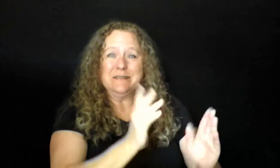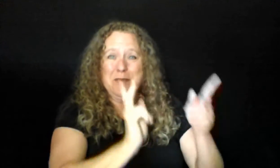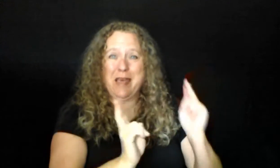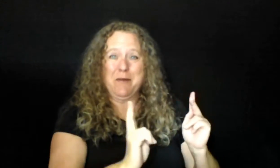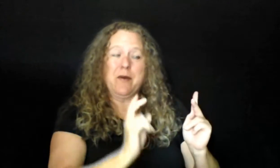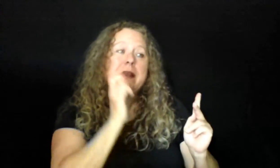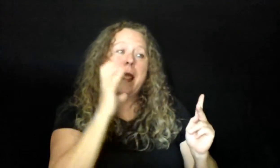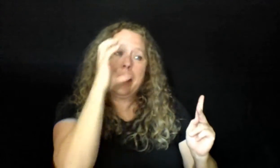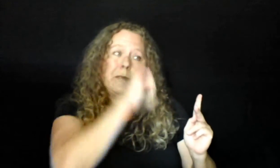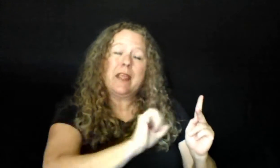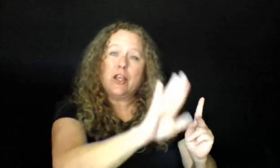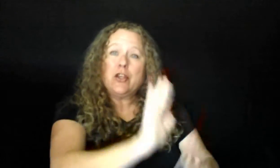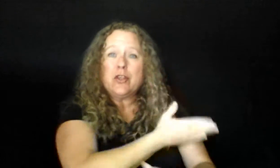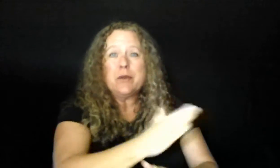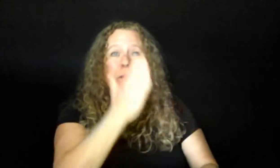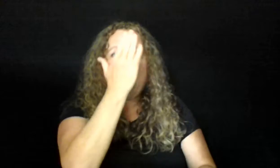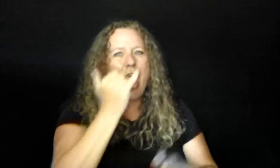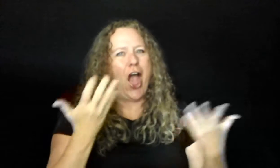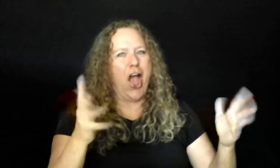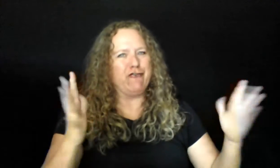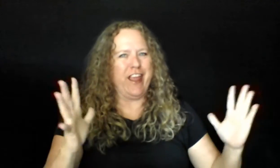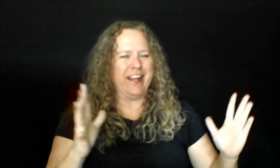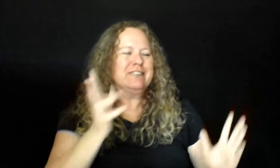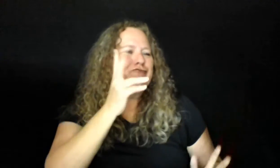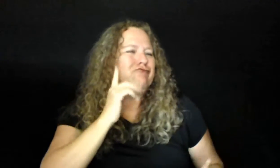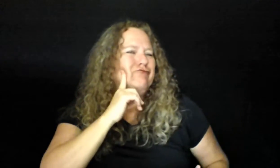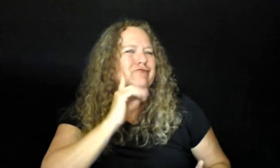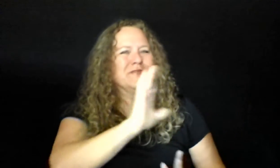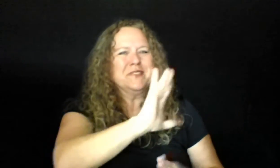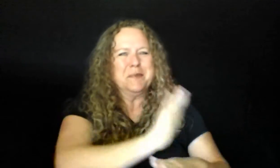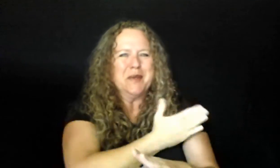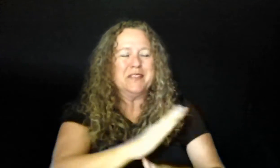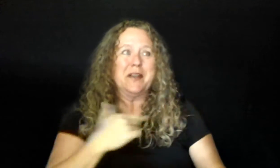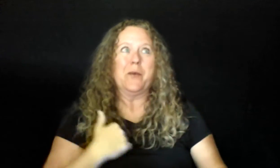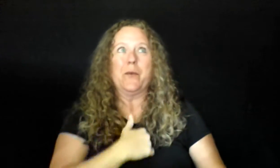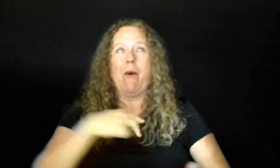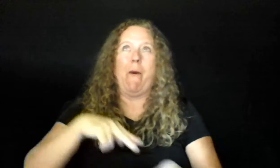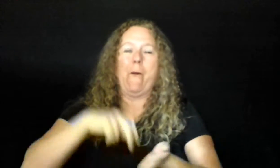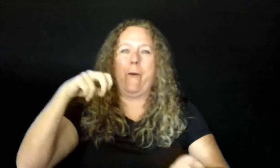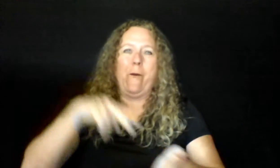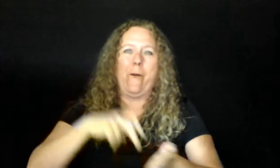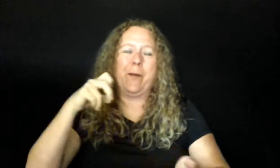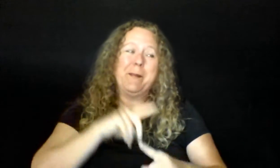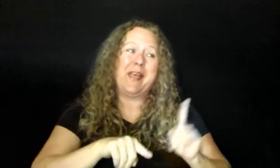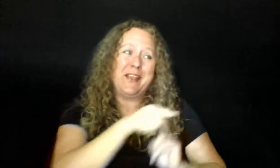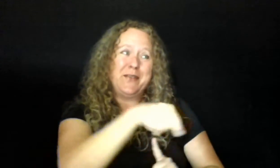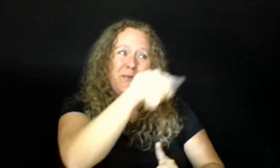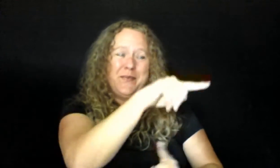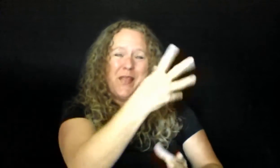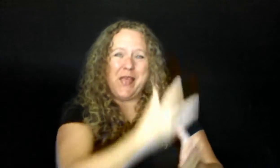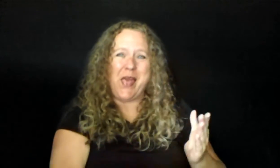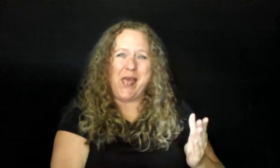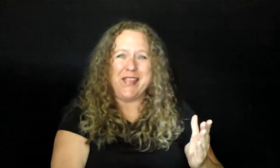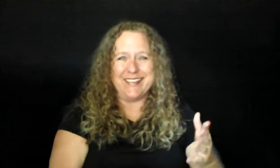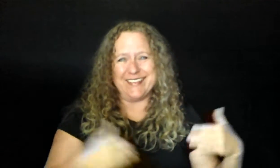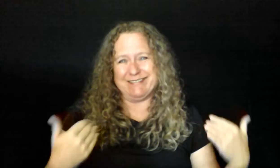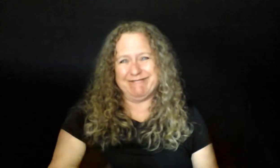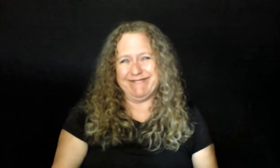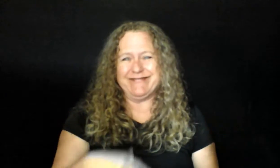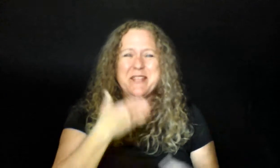Because your music was here. But we were glad. We really appreciate that effort. And good